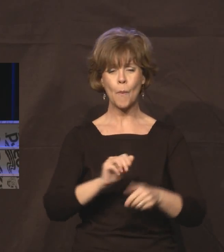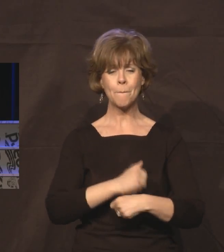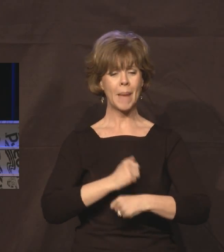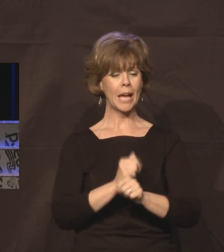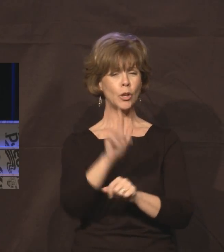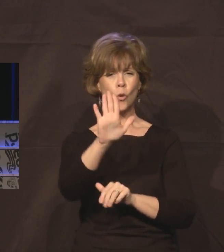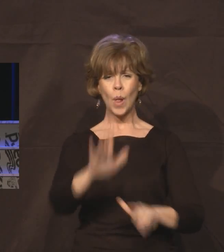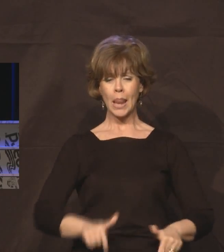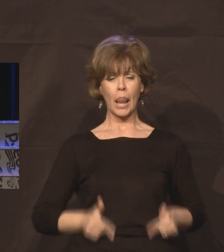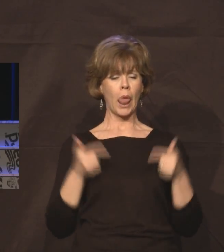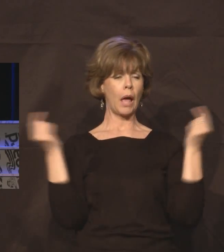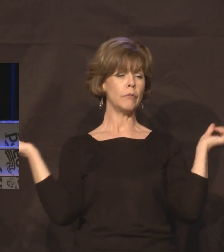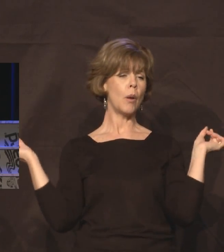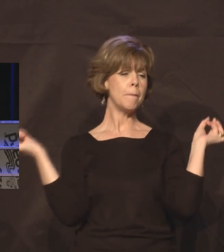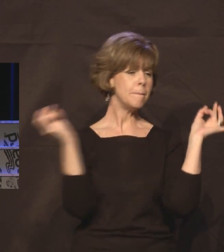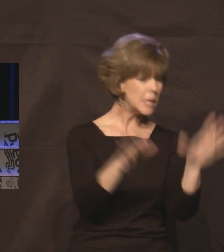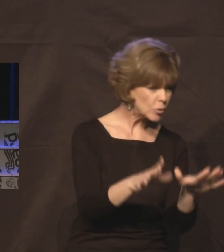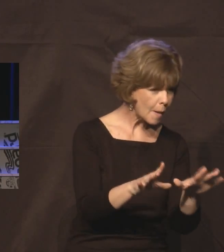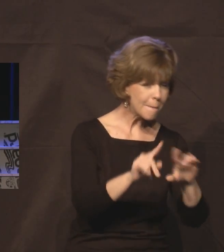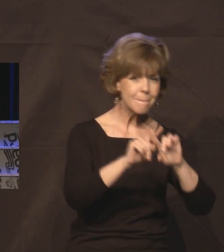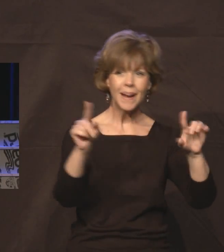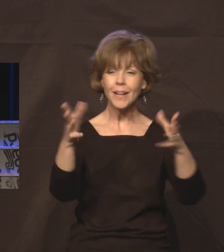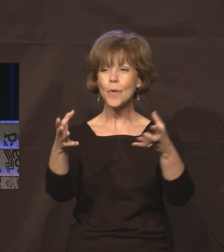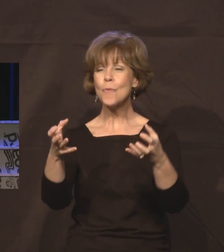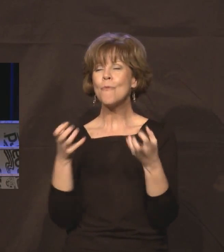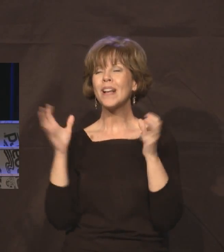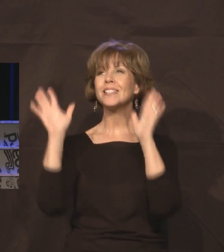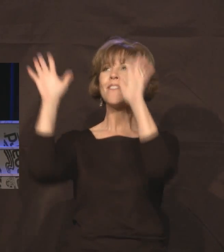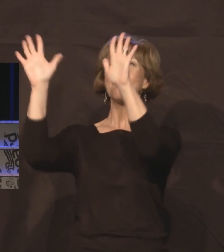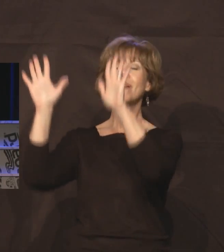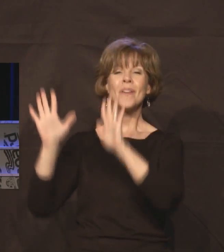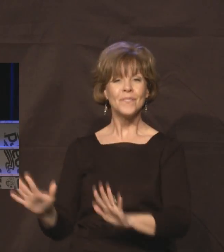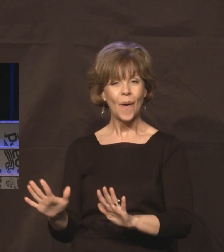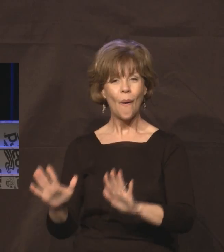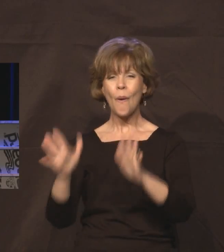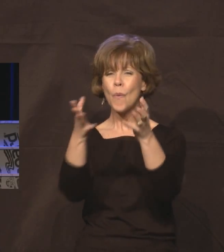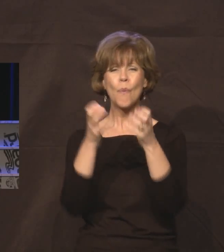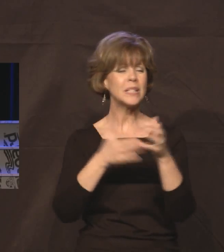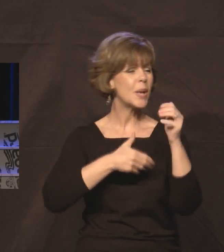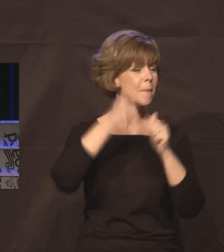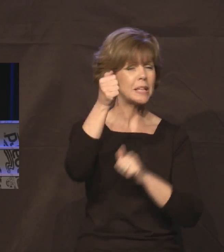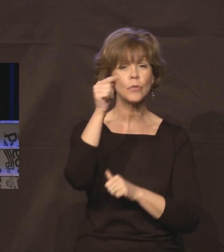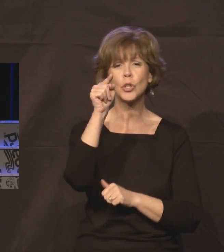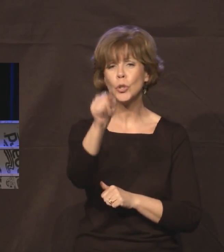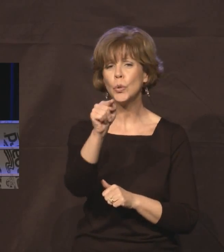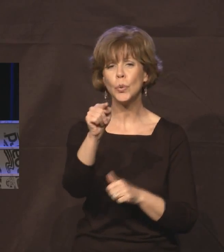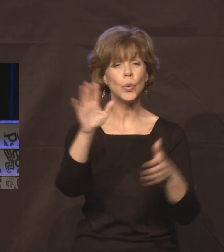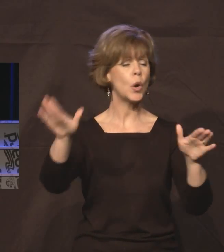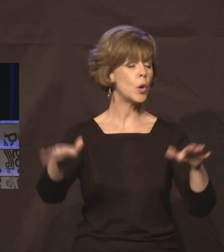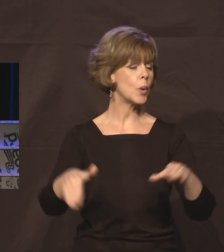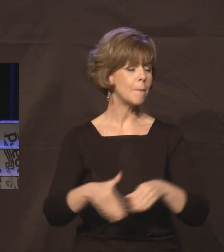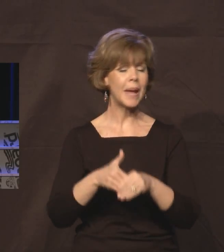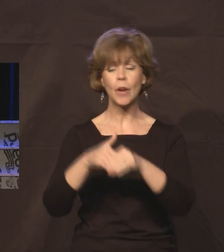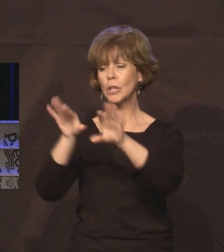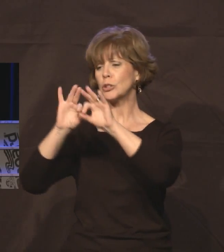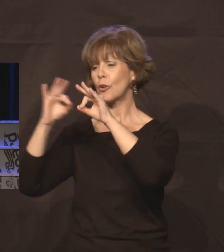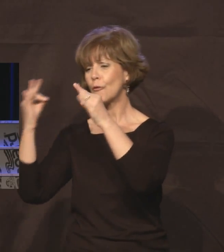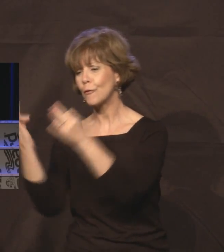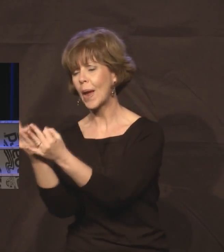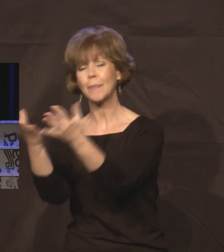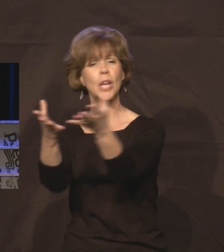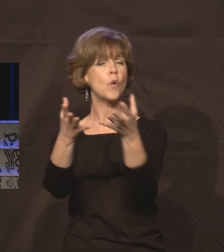your life incredible. He wants the absolute best for you, for your marriage, for your family. He